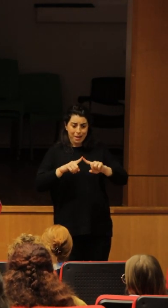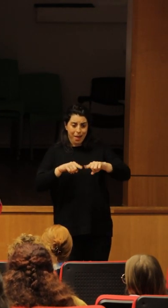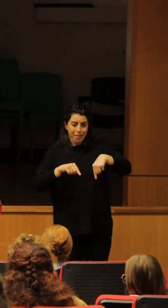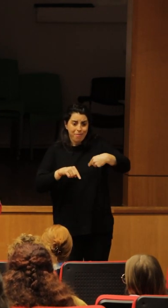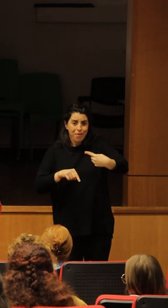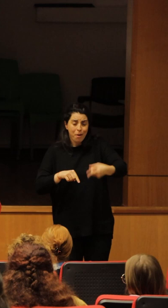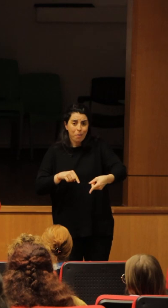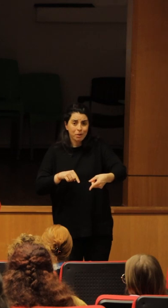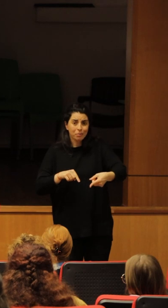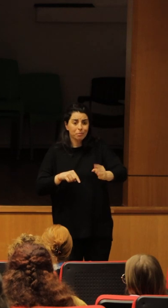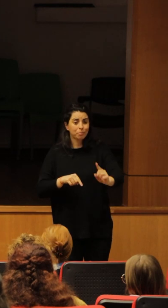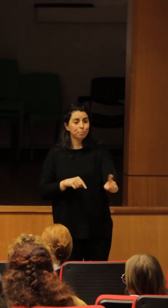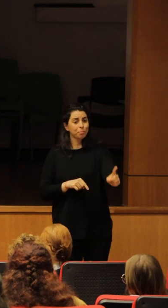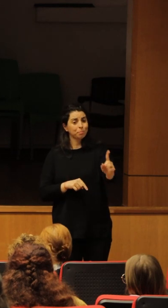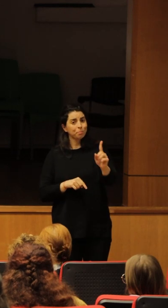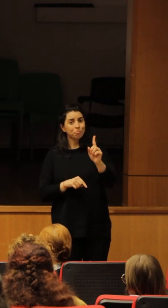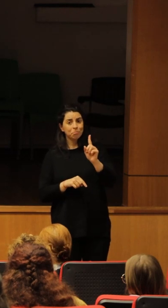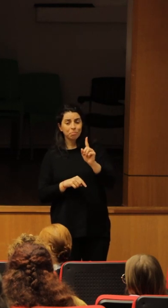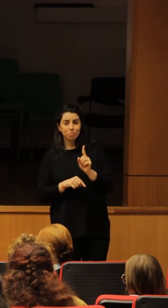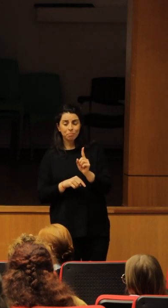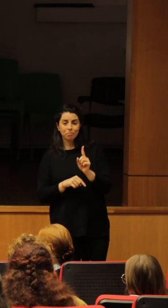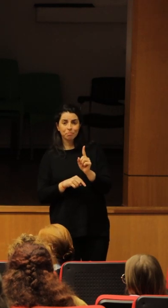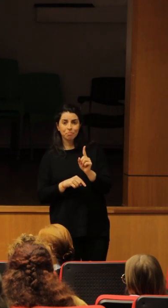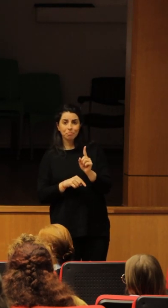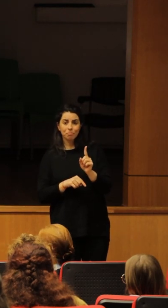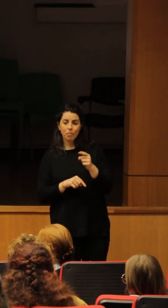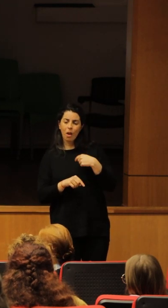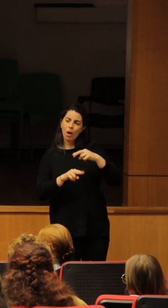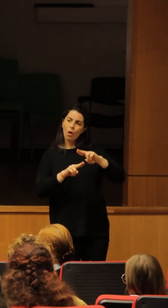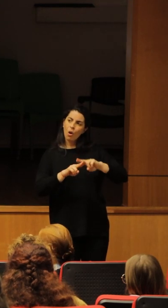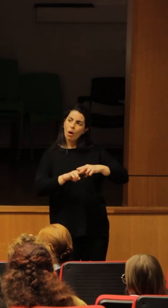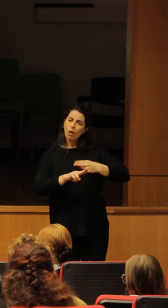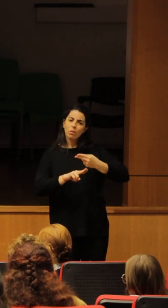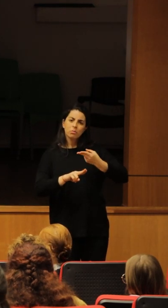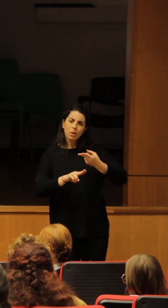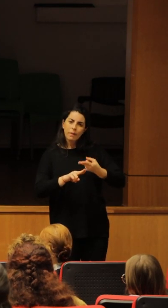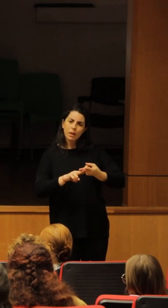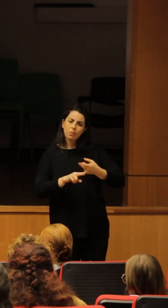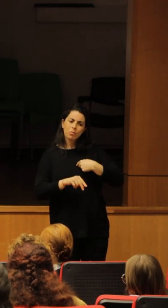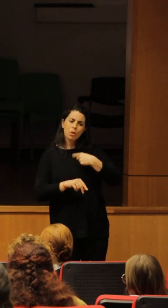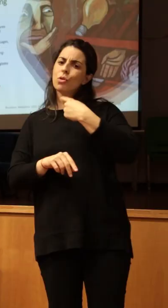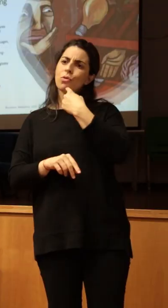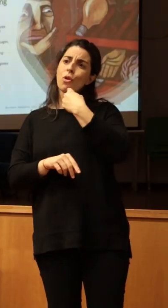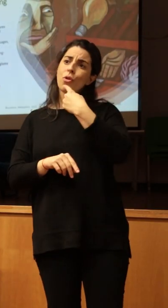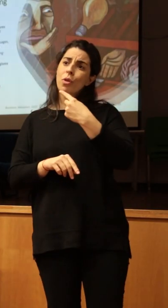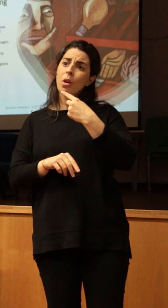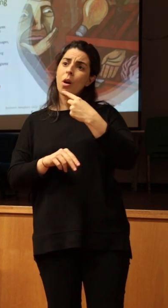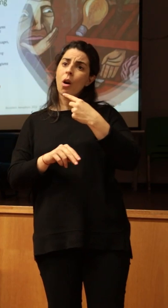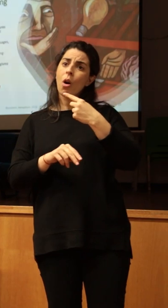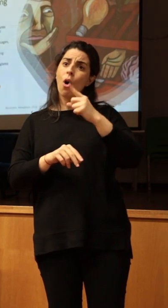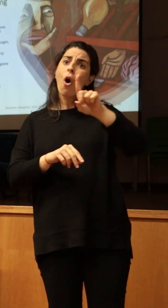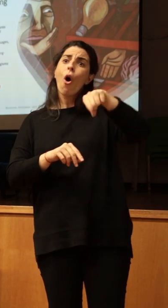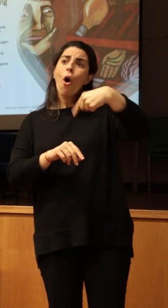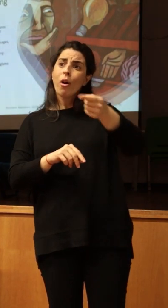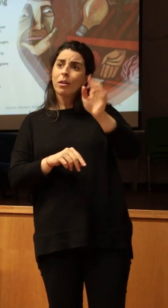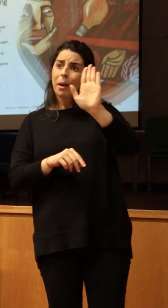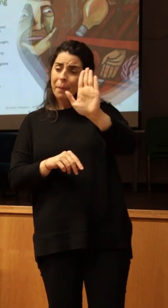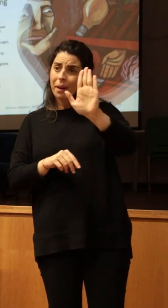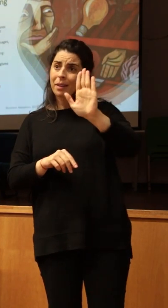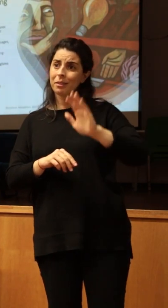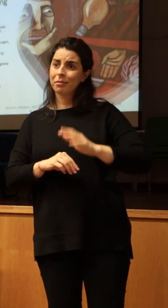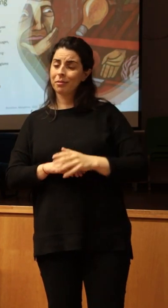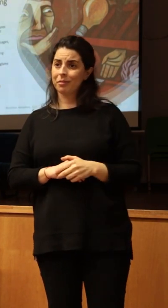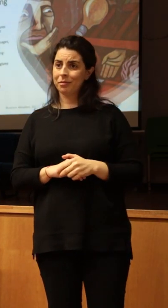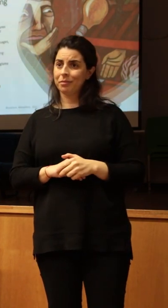cliente, el paciente, y estoy acá de vuelta y yo le digo que otra pared más. And some people are